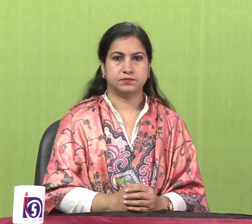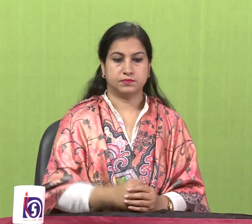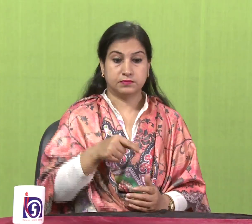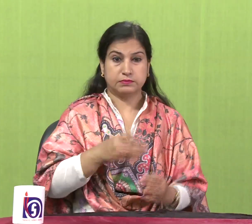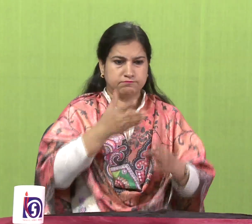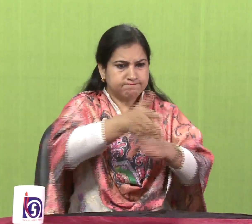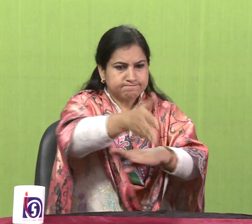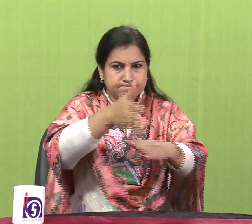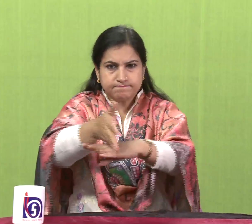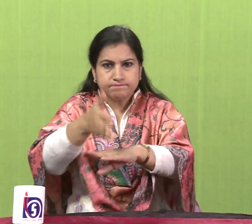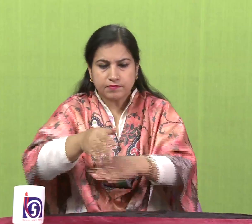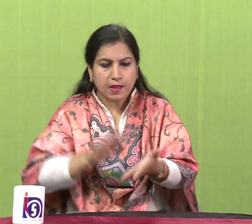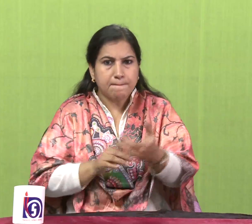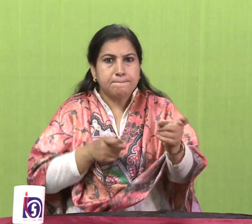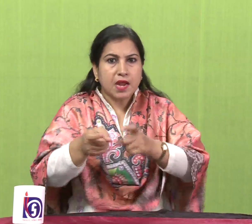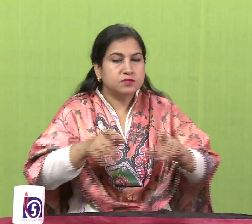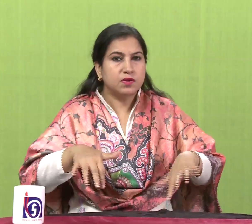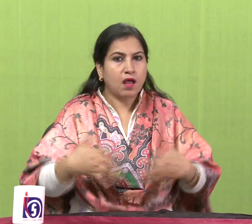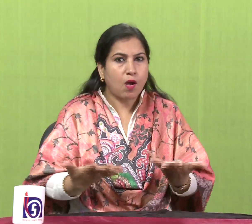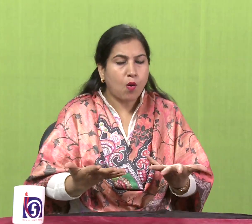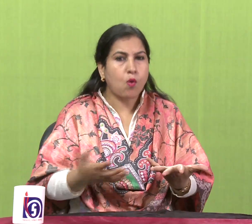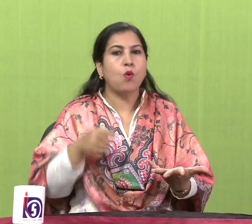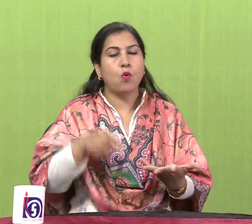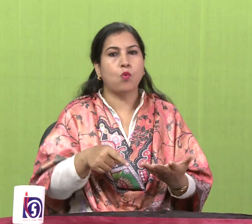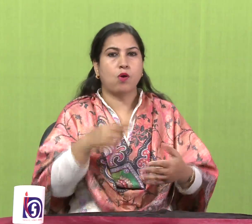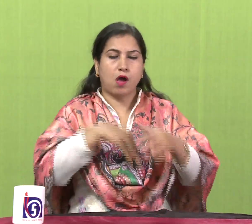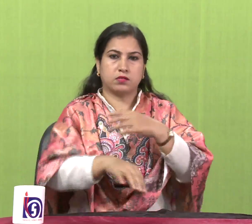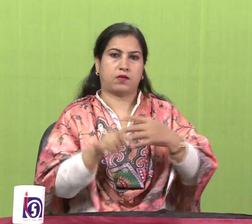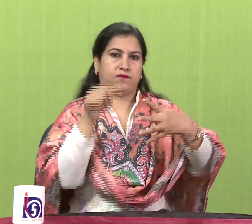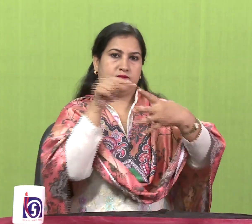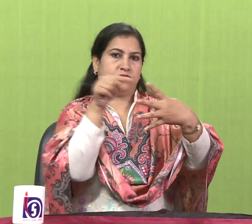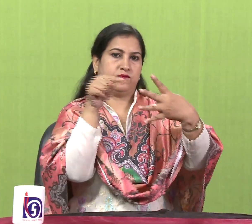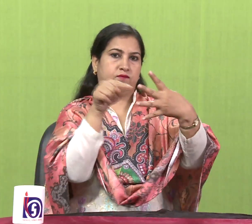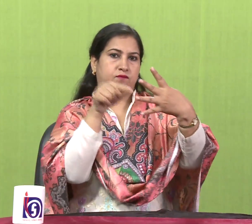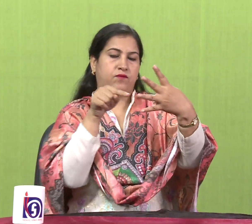The disaster management process has 4 stages.